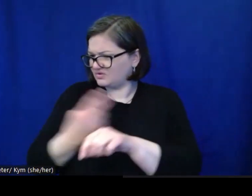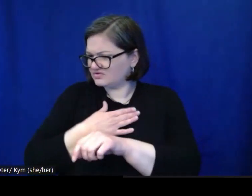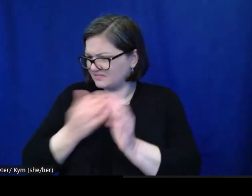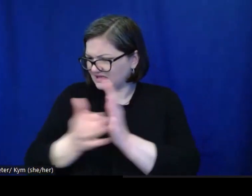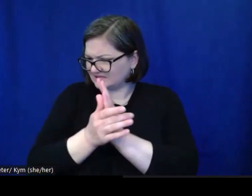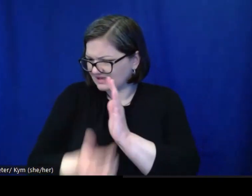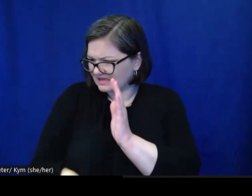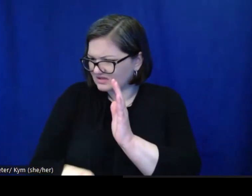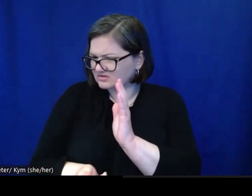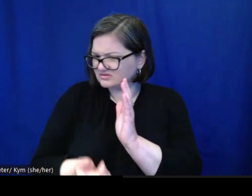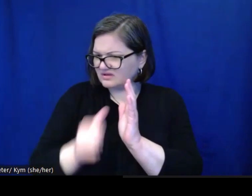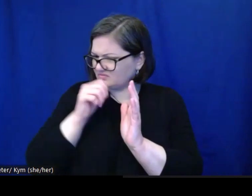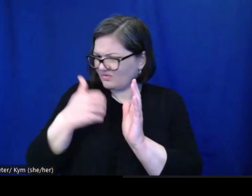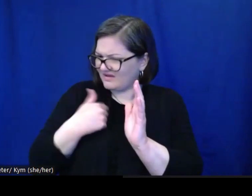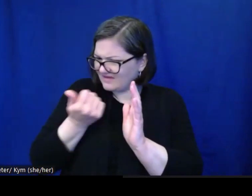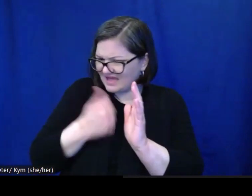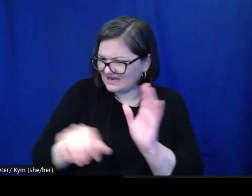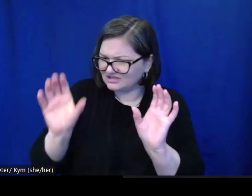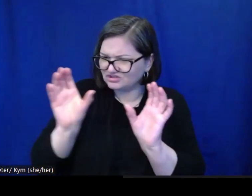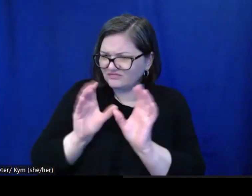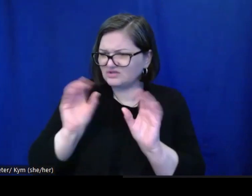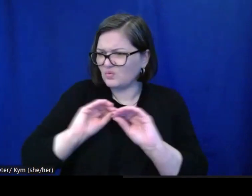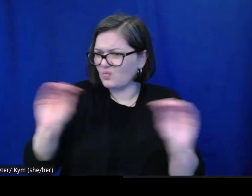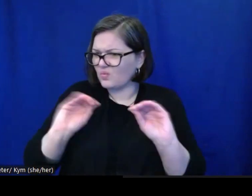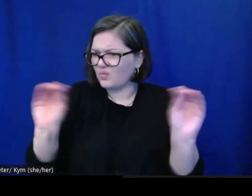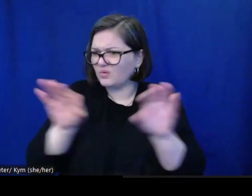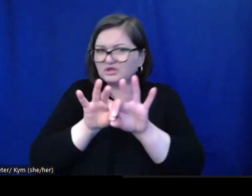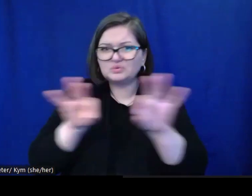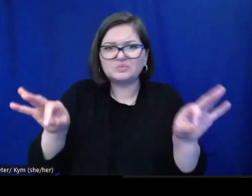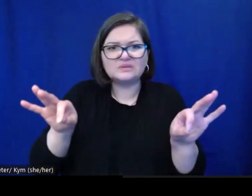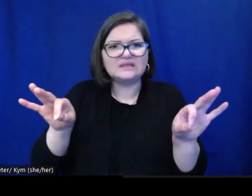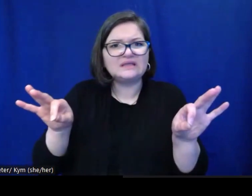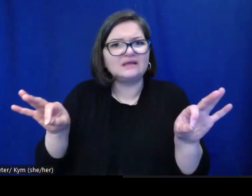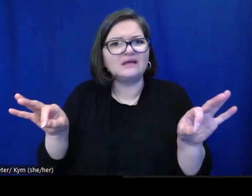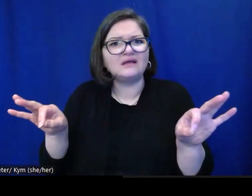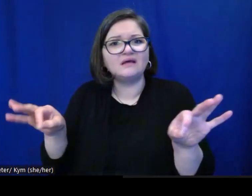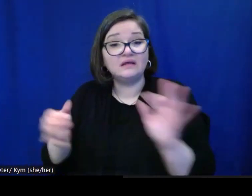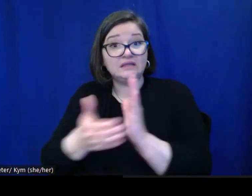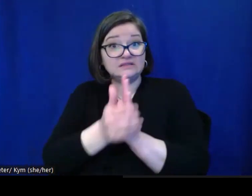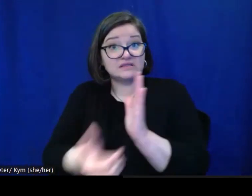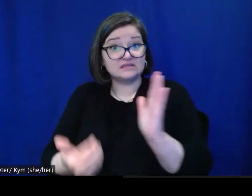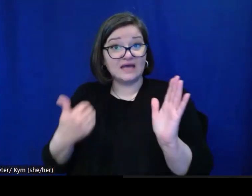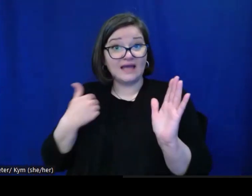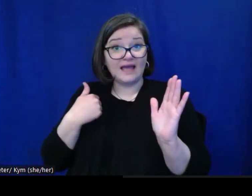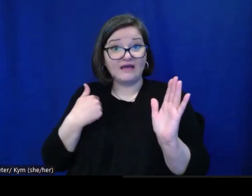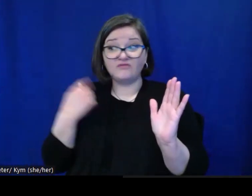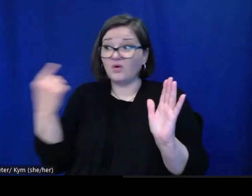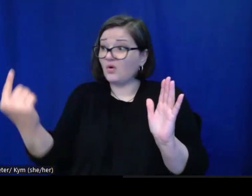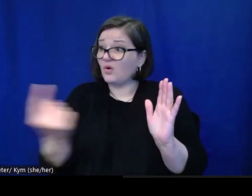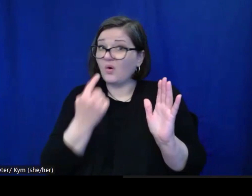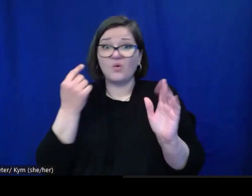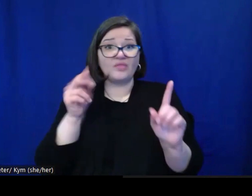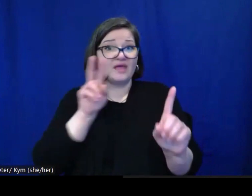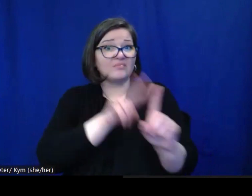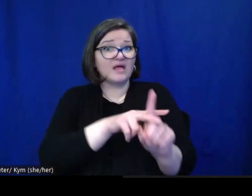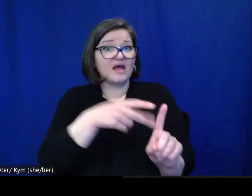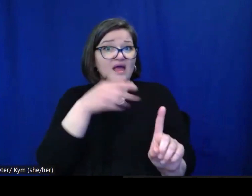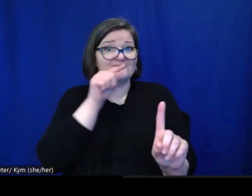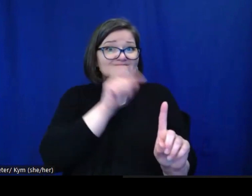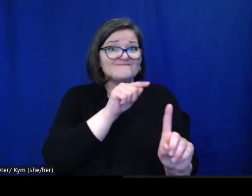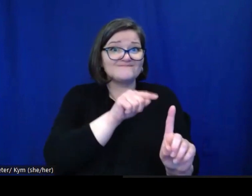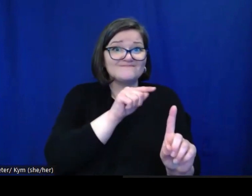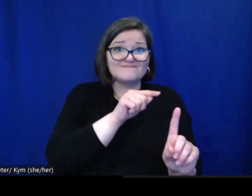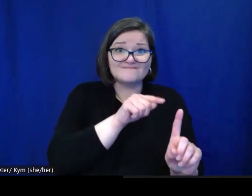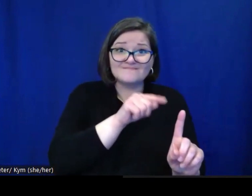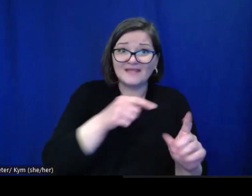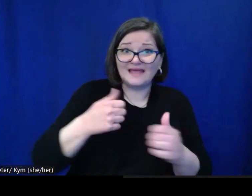I don't have any certification. I don't have a degree. The skills I have are only used in the armed